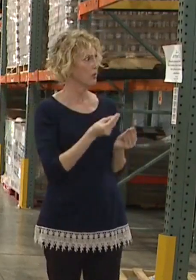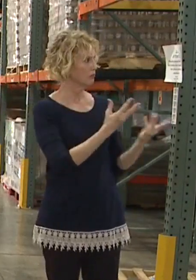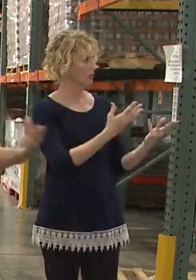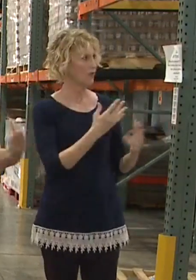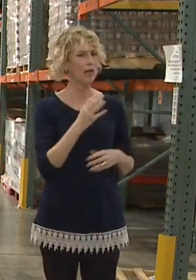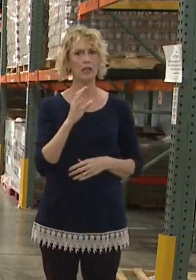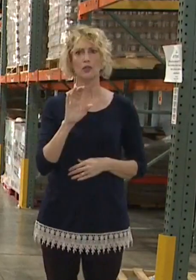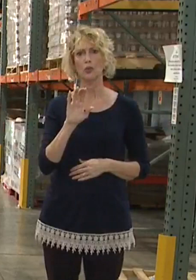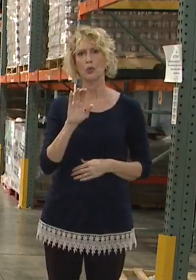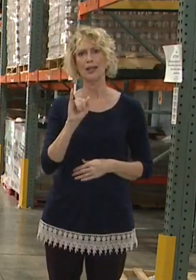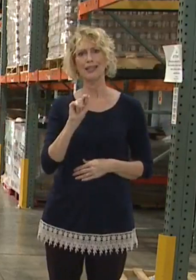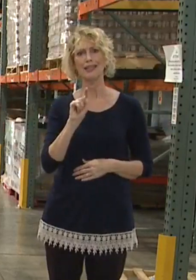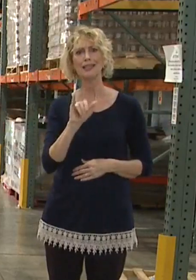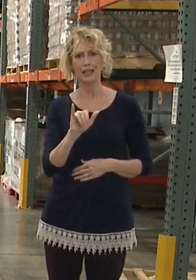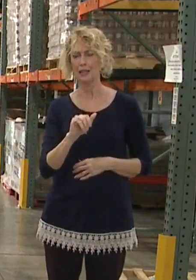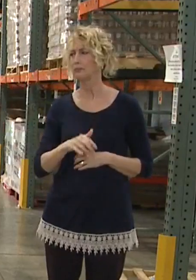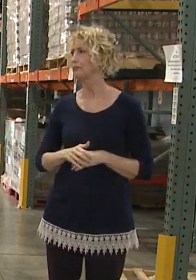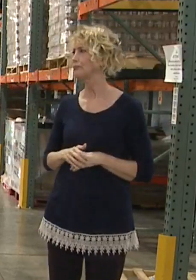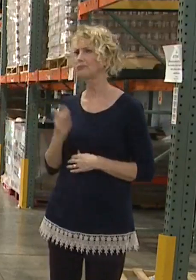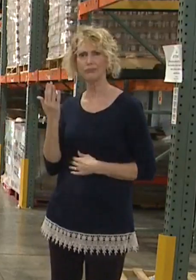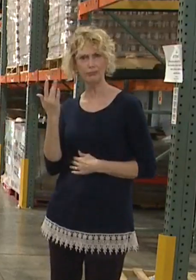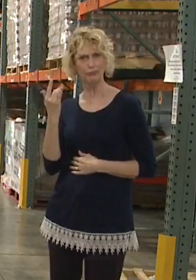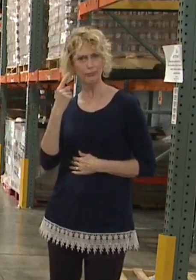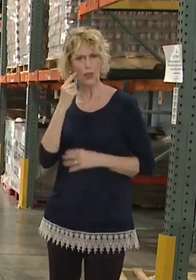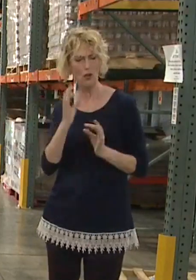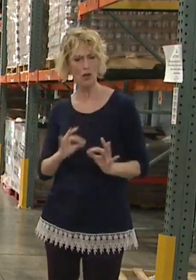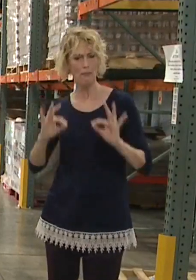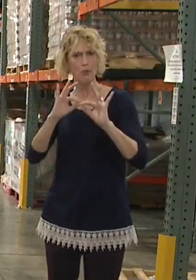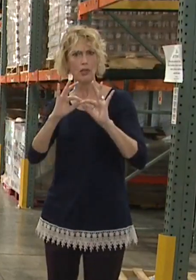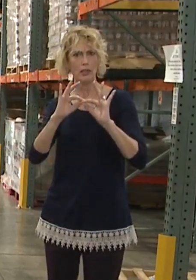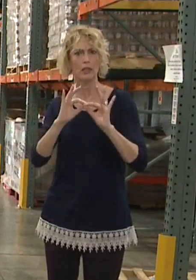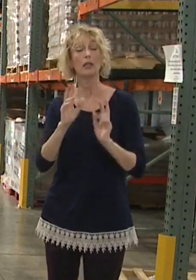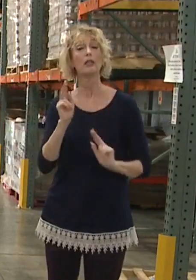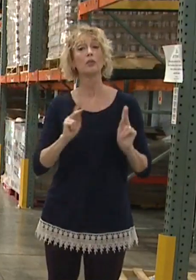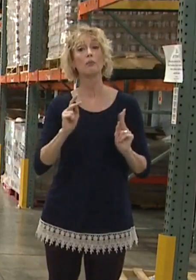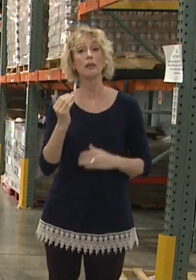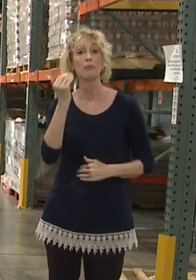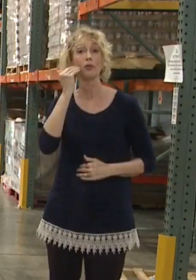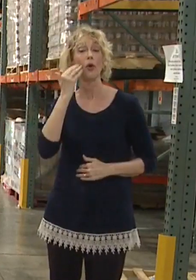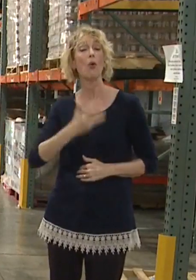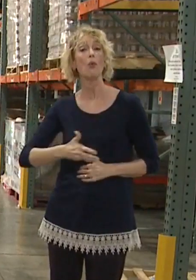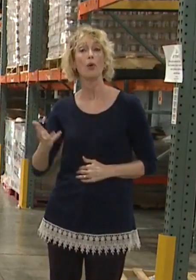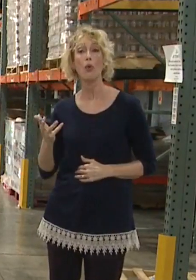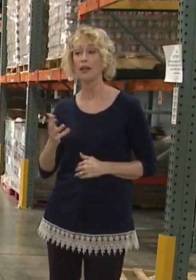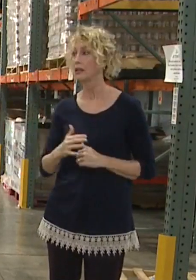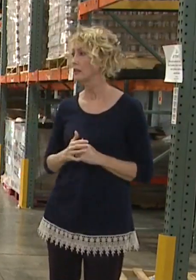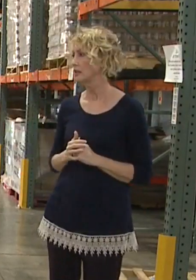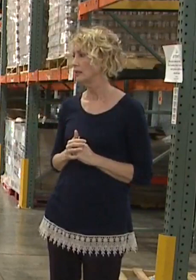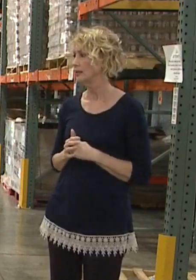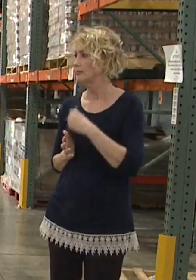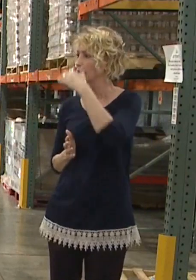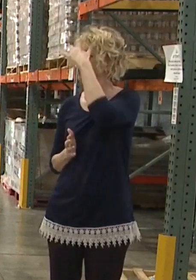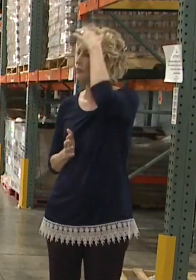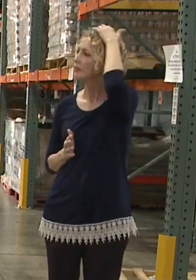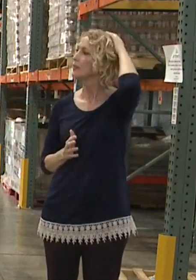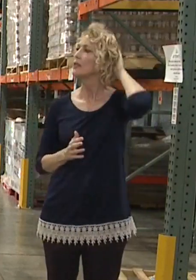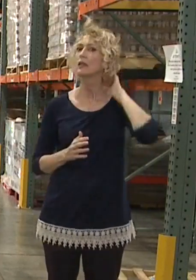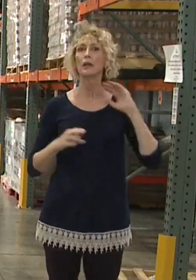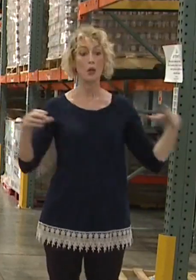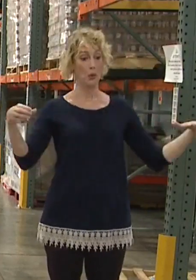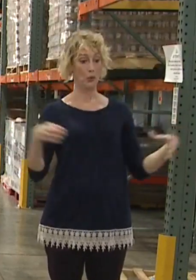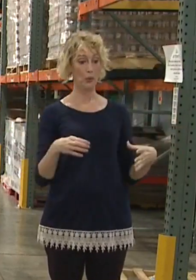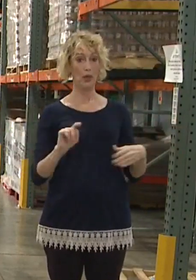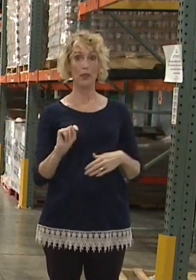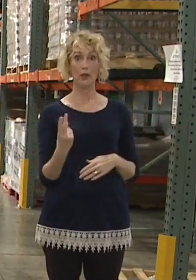well so that it's handy. The reason why we thought it was important to make sure that folks know is when we all meet Thursday,